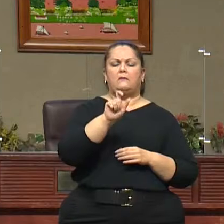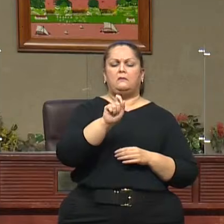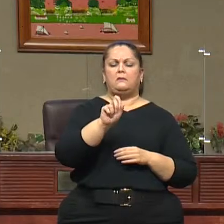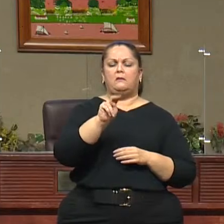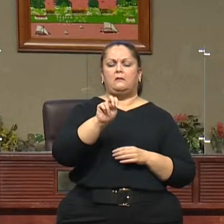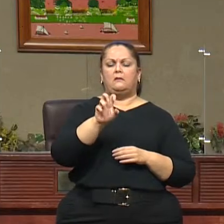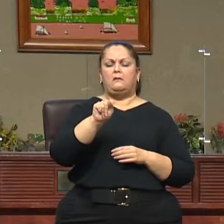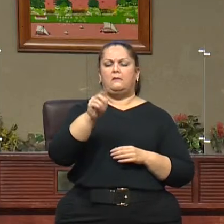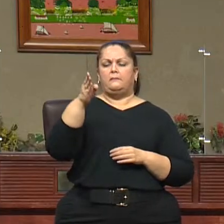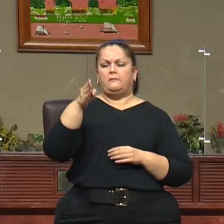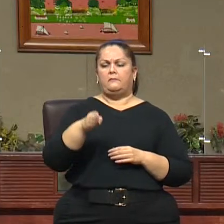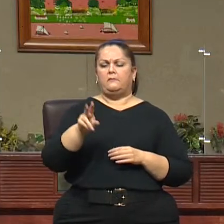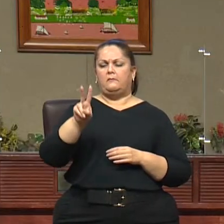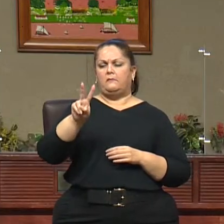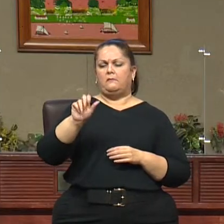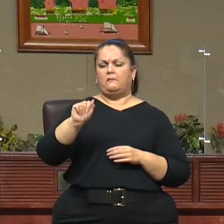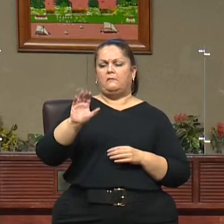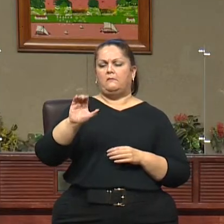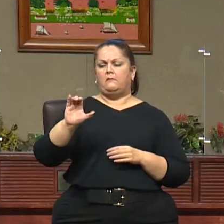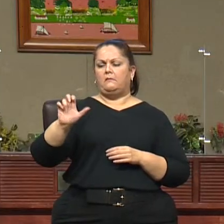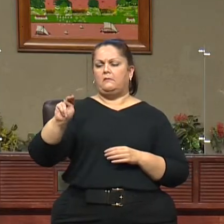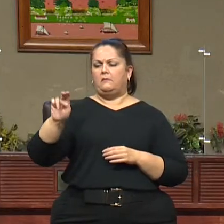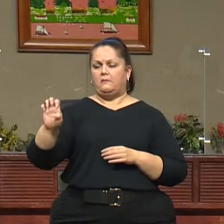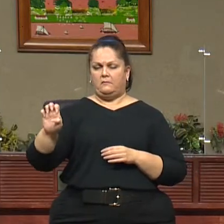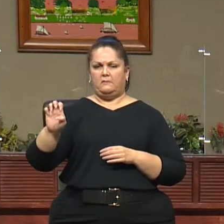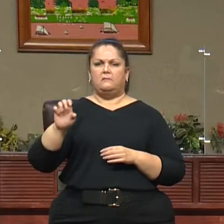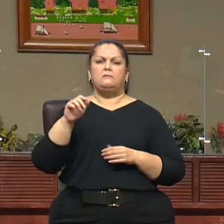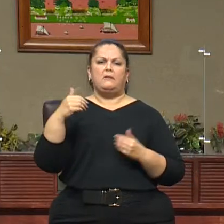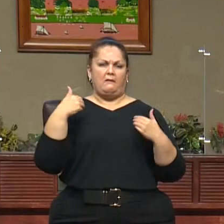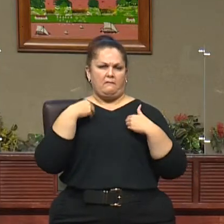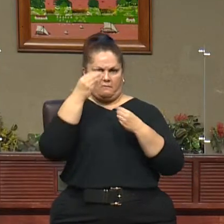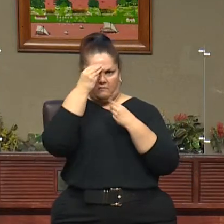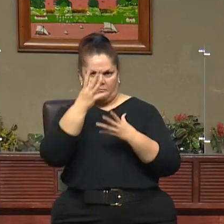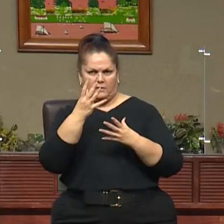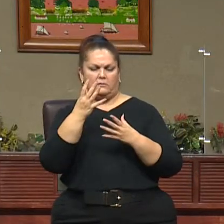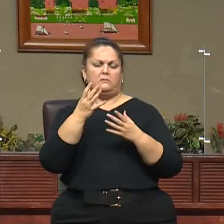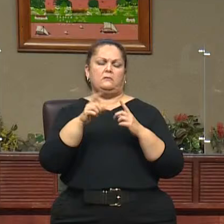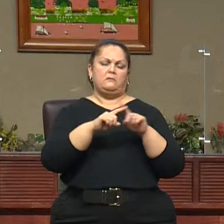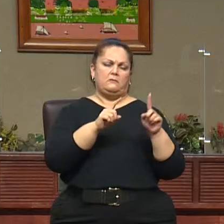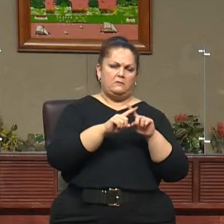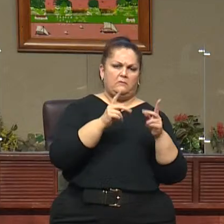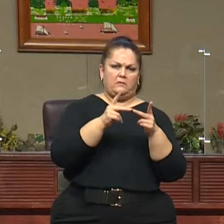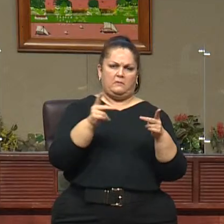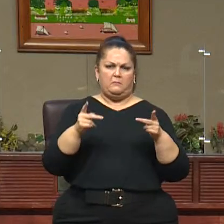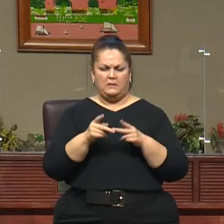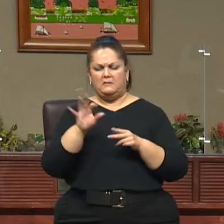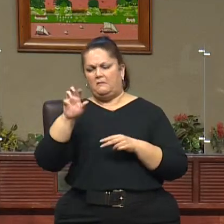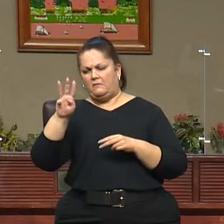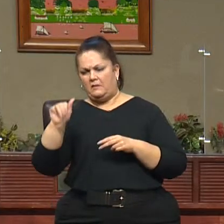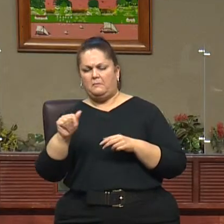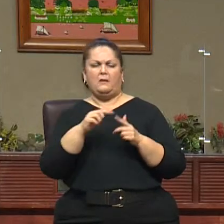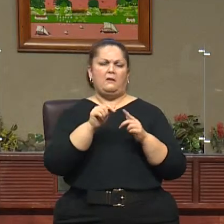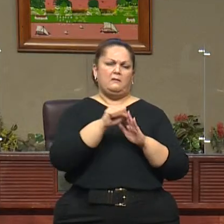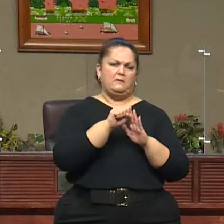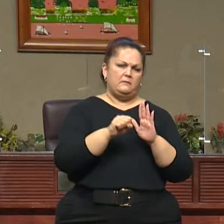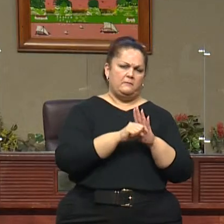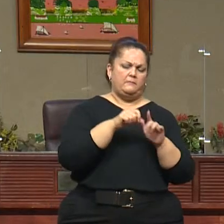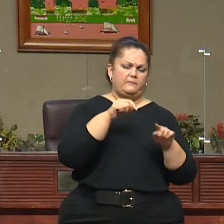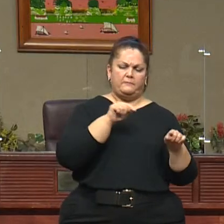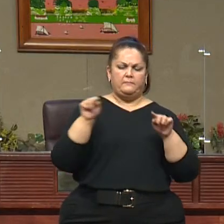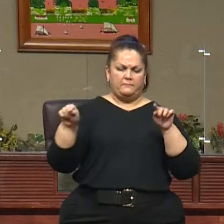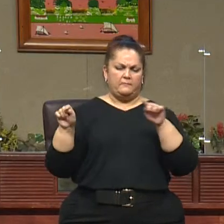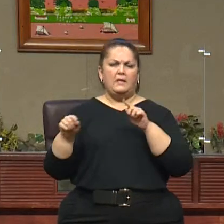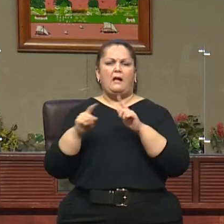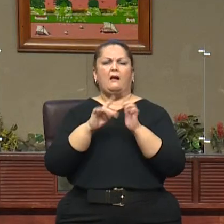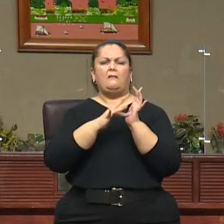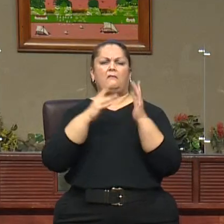ocfl.net/vaccine to find out about the FEMA sites as well as other opportunities for vaccinations at local pharmacies